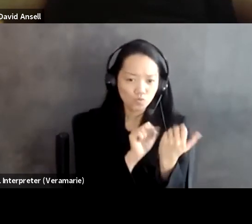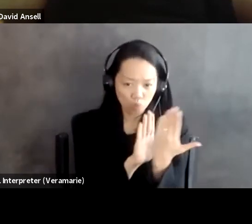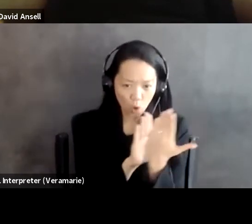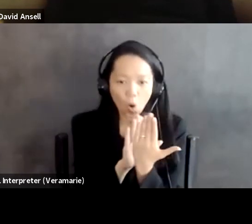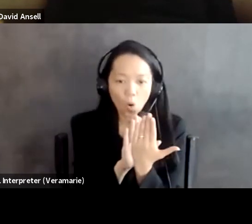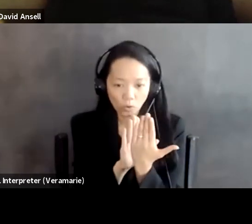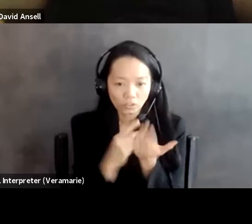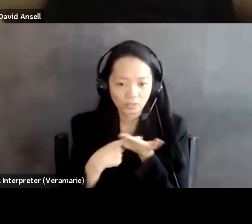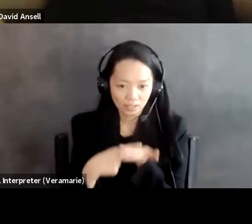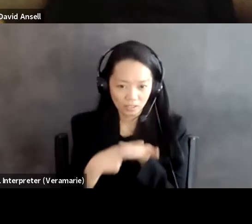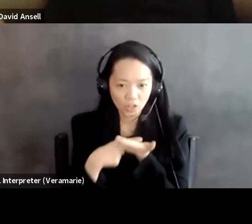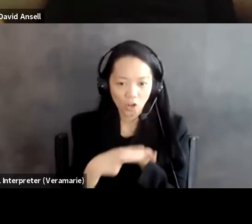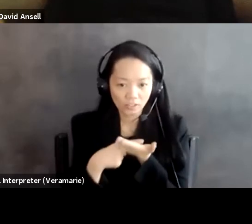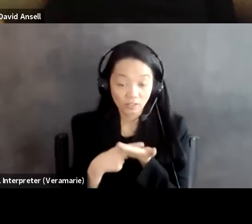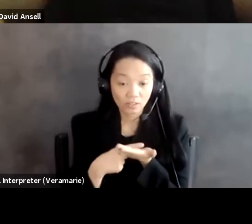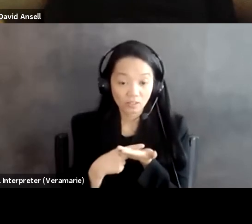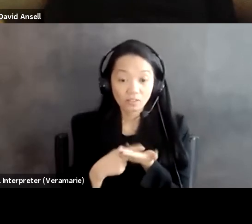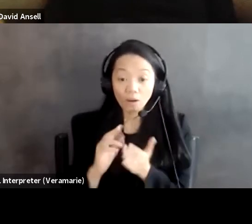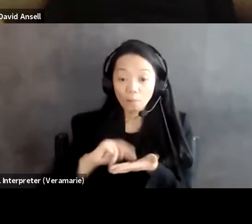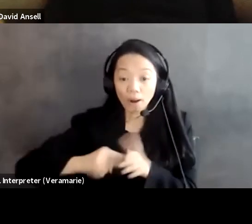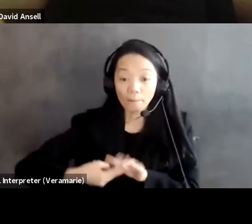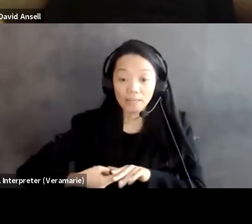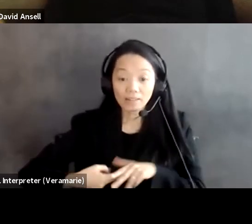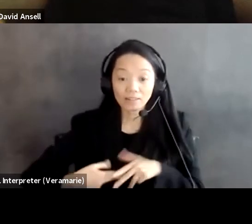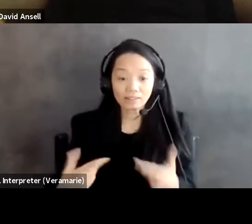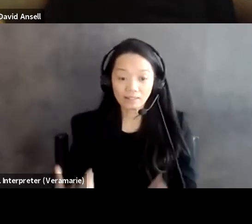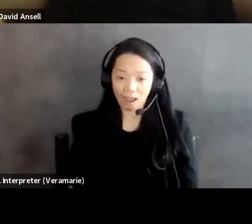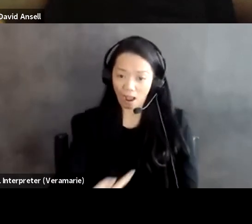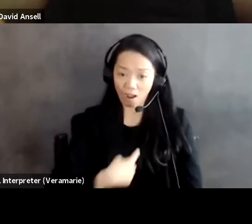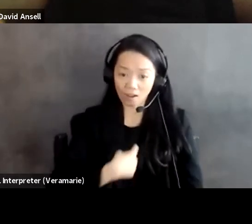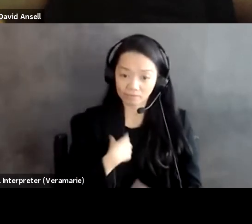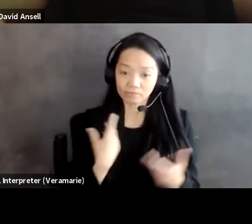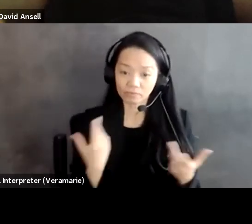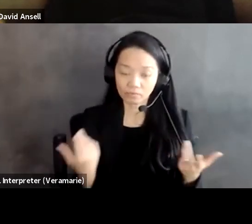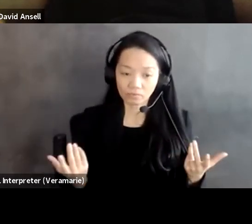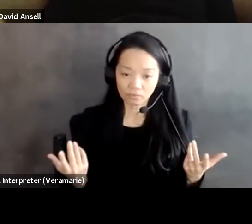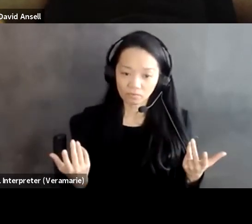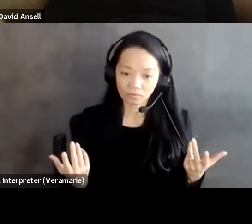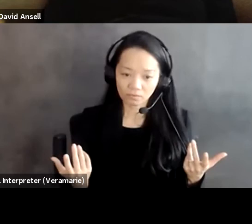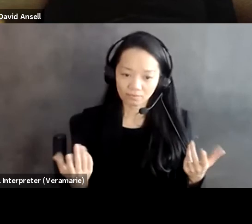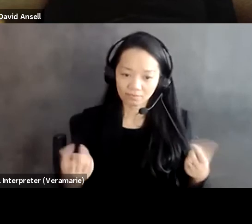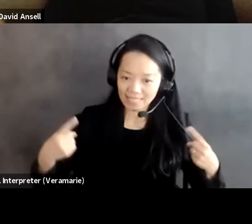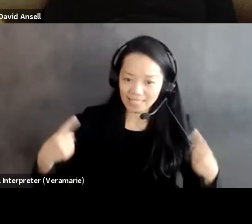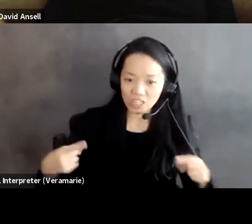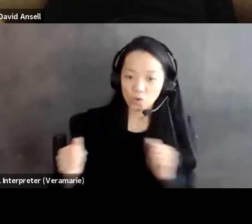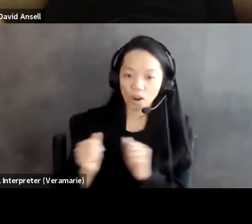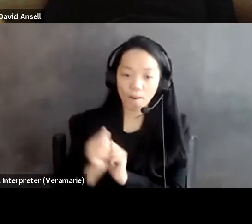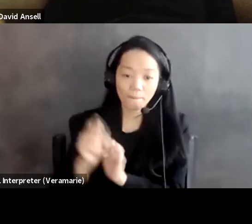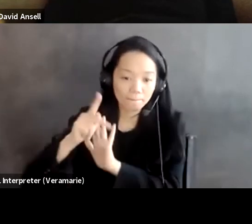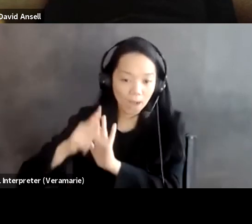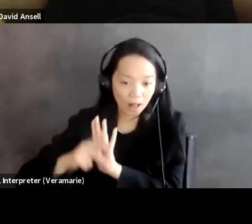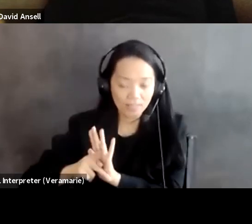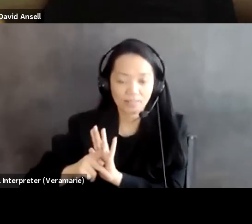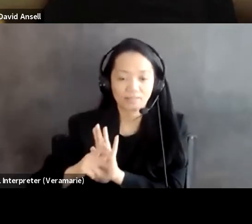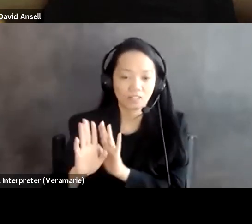of discussions. And what I mean by that is I'm eager to debate policy. I'm eager